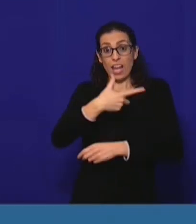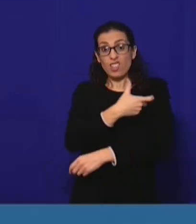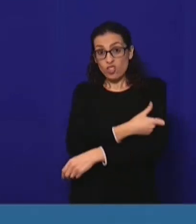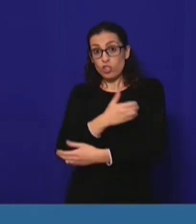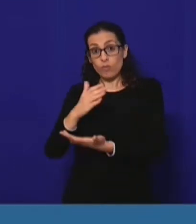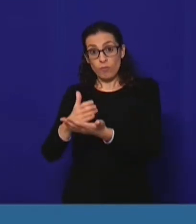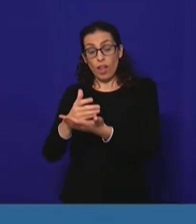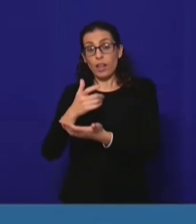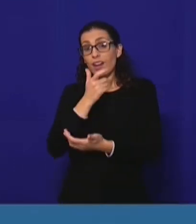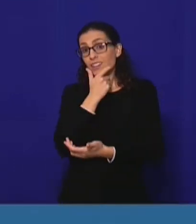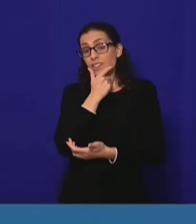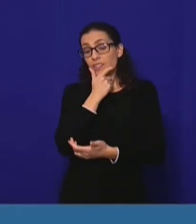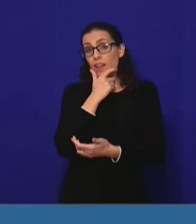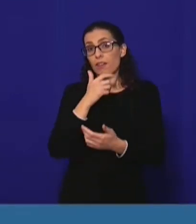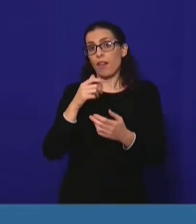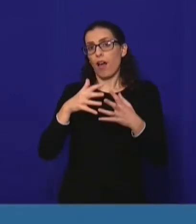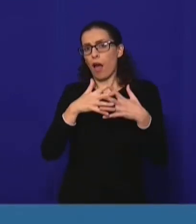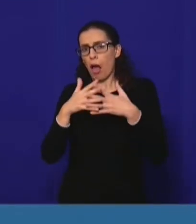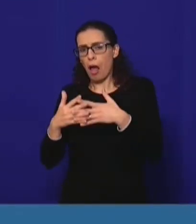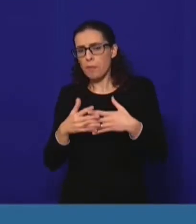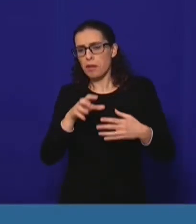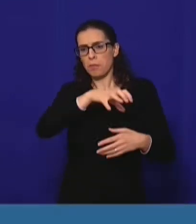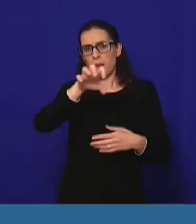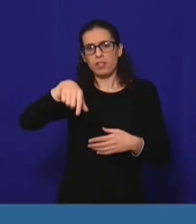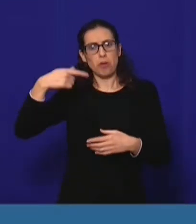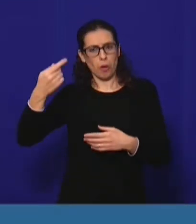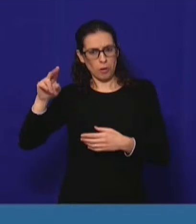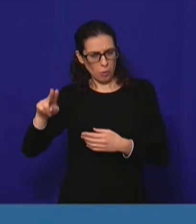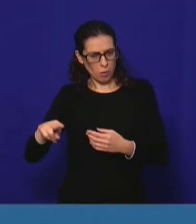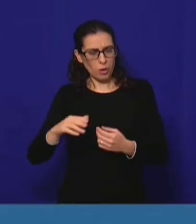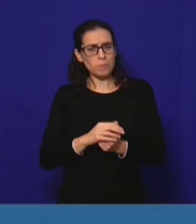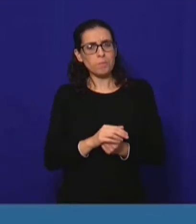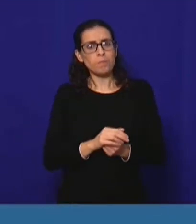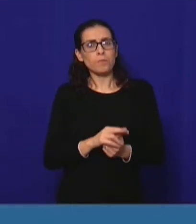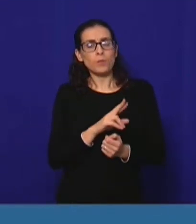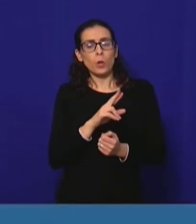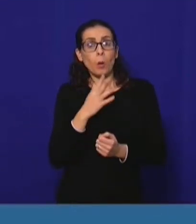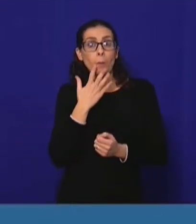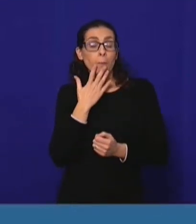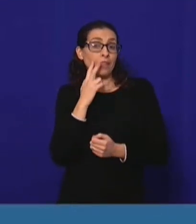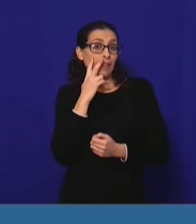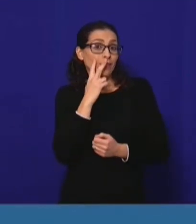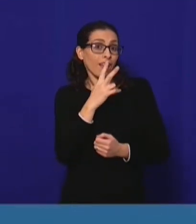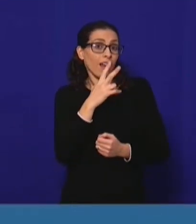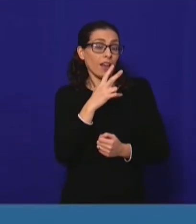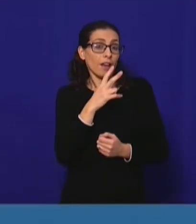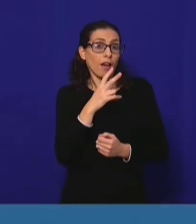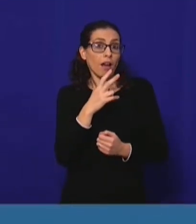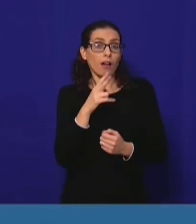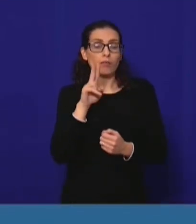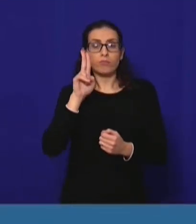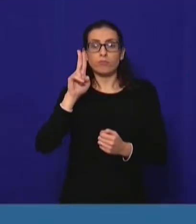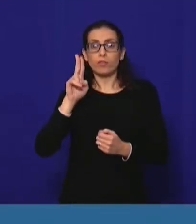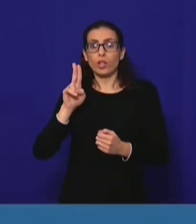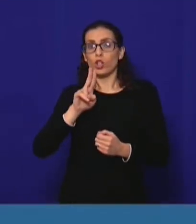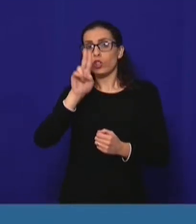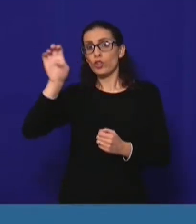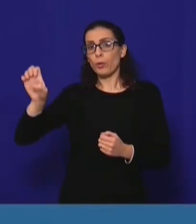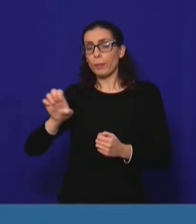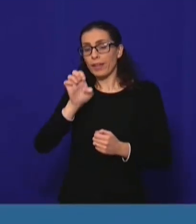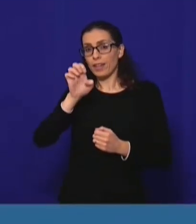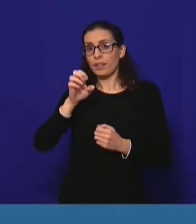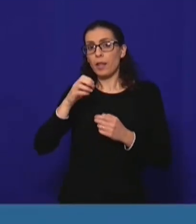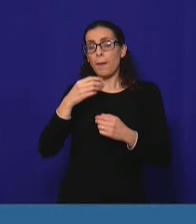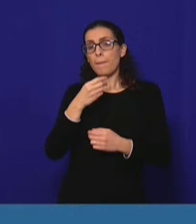f'pajjiżi oħrajn, u anke nafu wkoll li meta tħares lejn istituzzjoni bħal European Medicines Agency